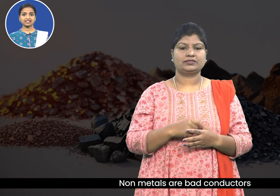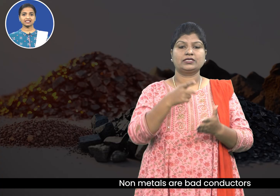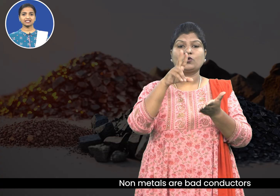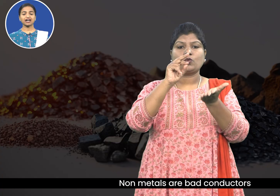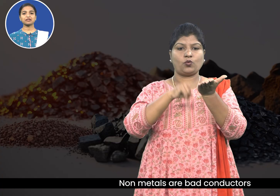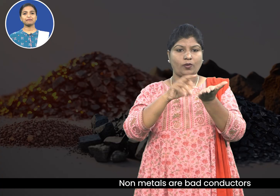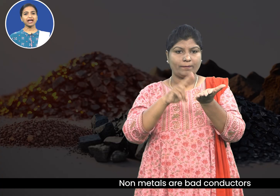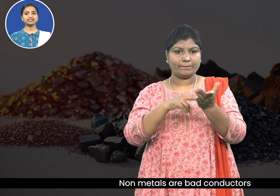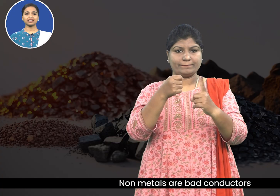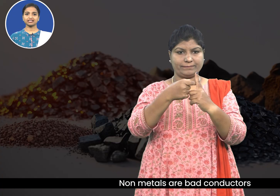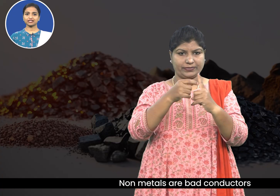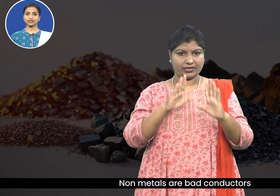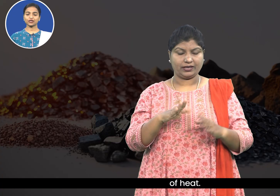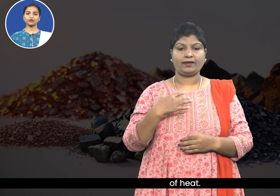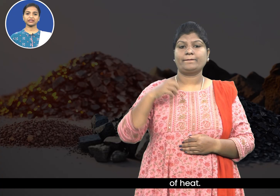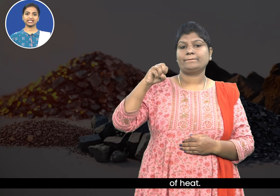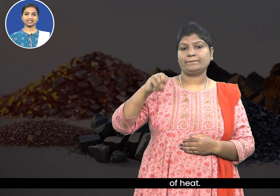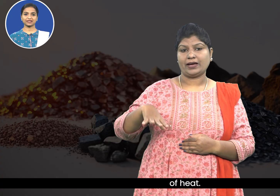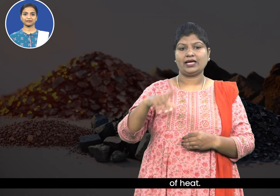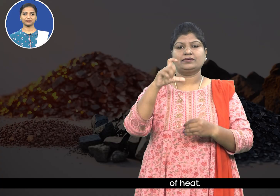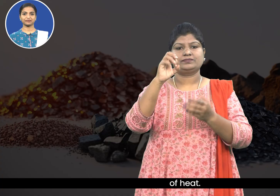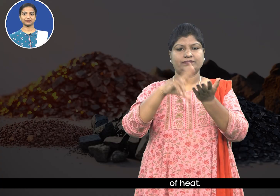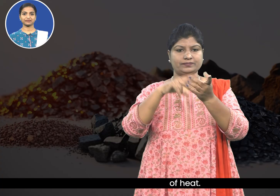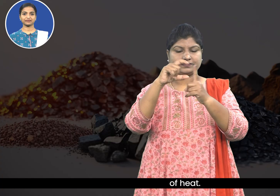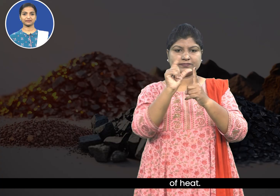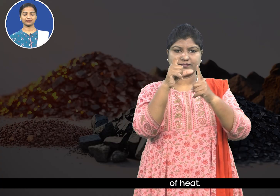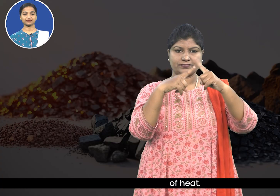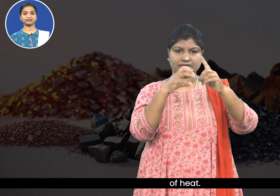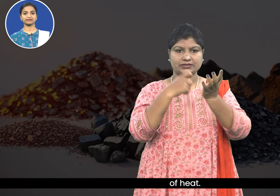Non-metals are bad conductors of heat.